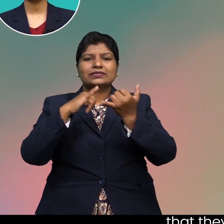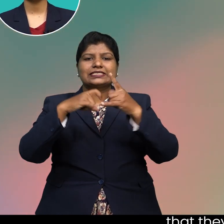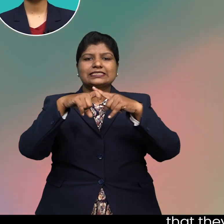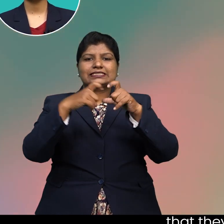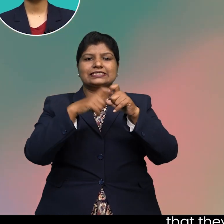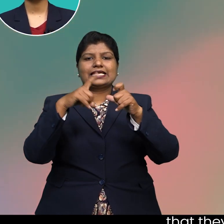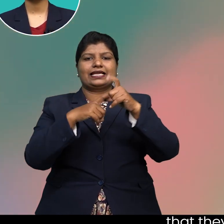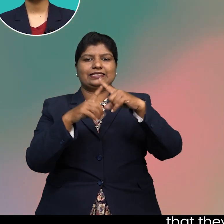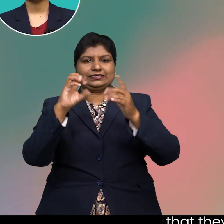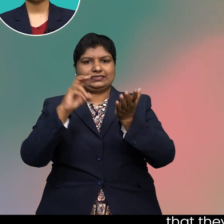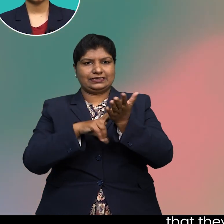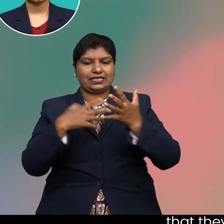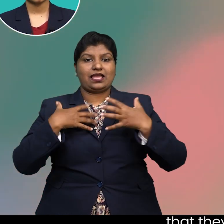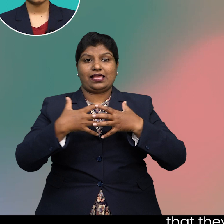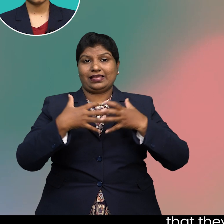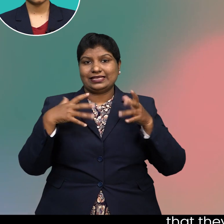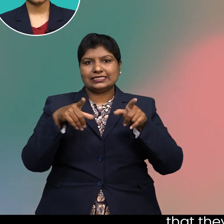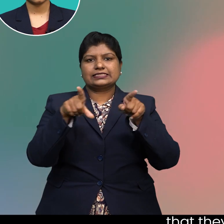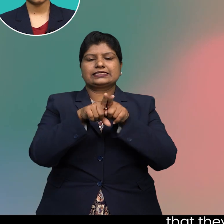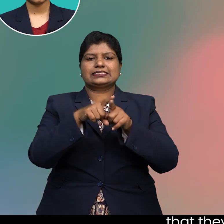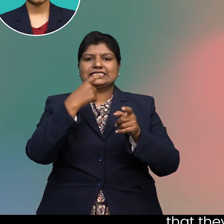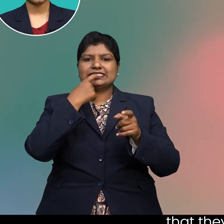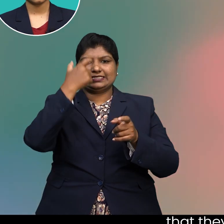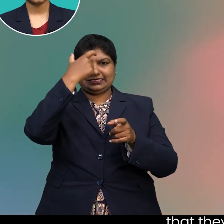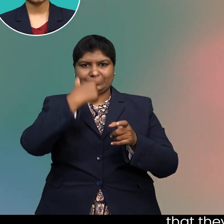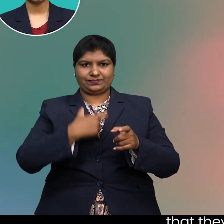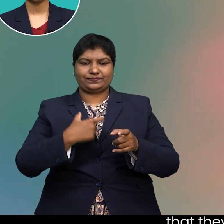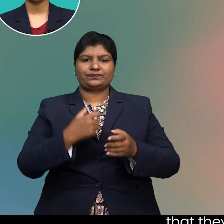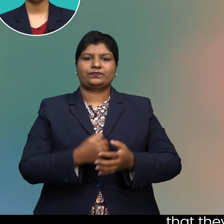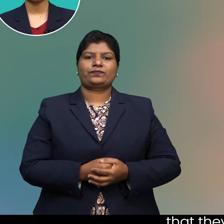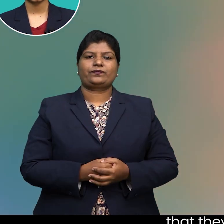symmetrical and segmented.